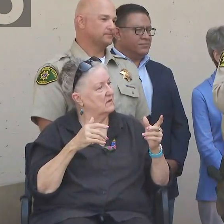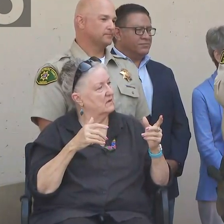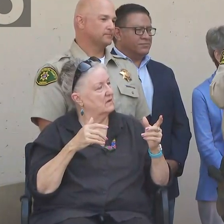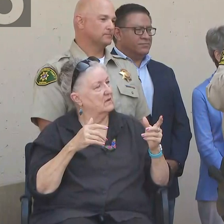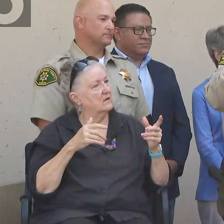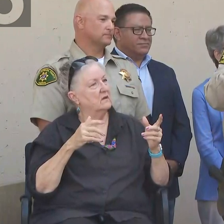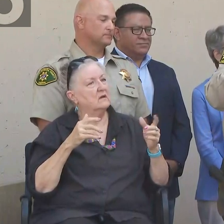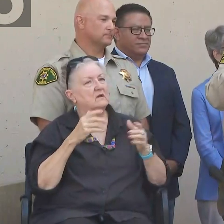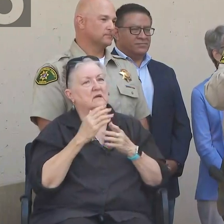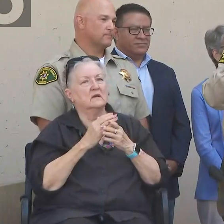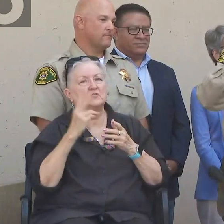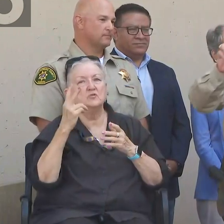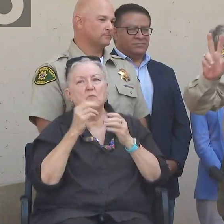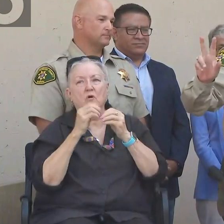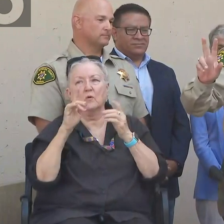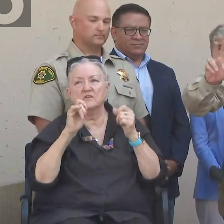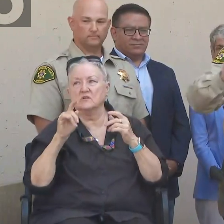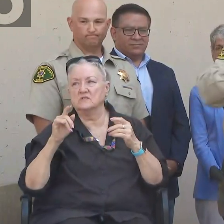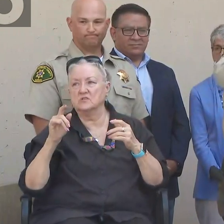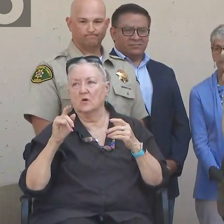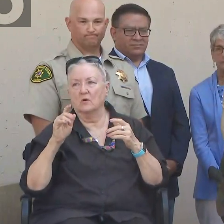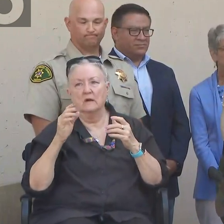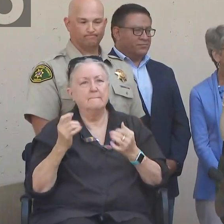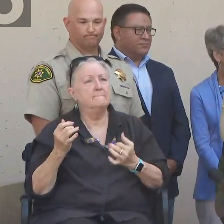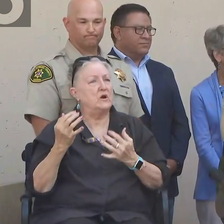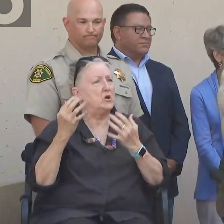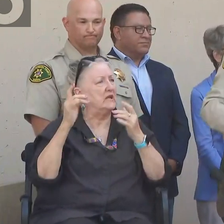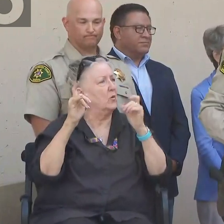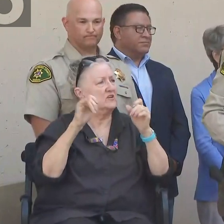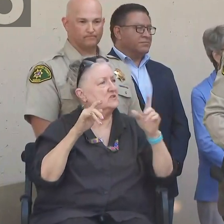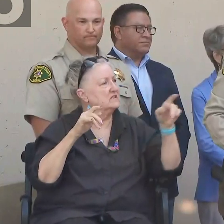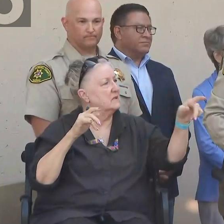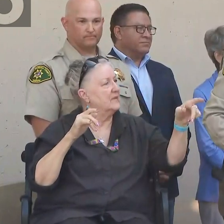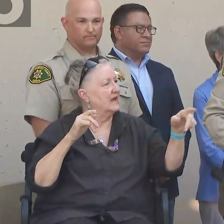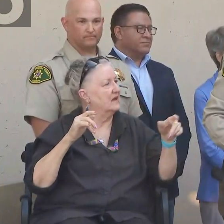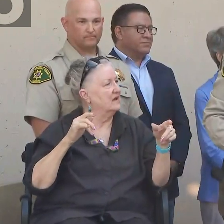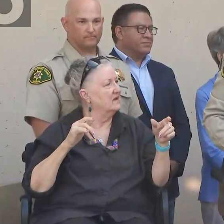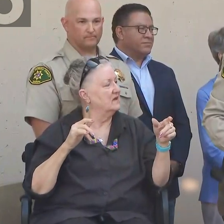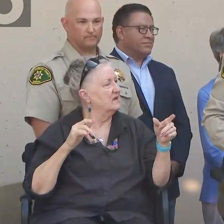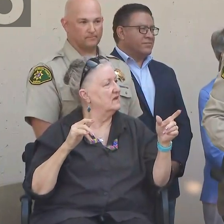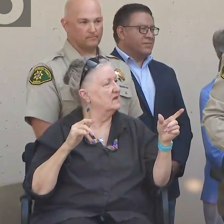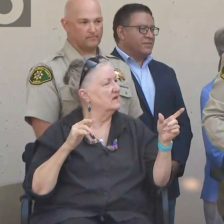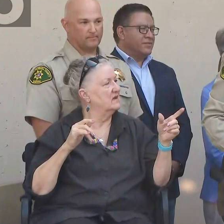All right, gonna take two more questions here. So burning questions in the back.